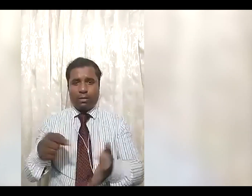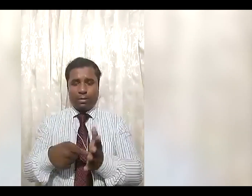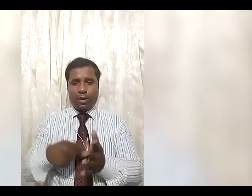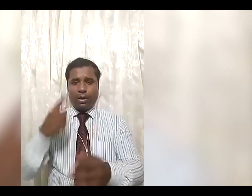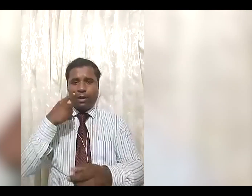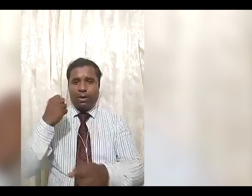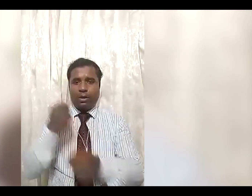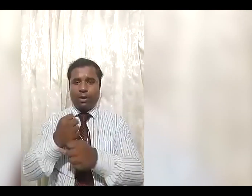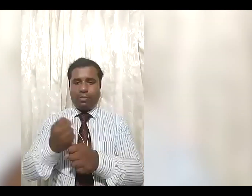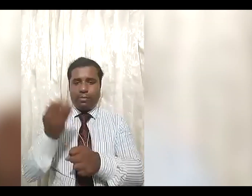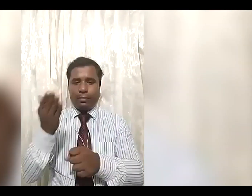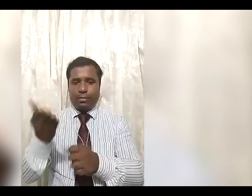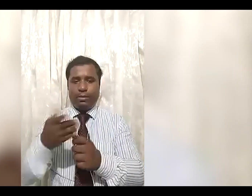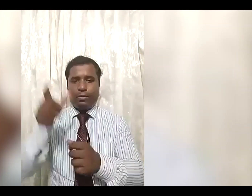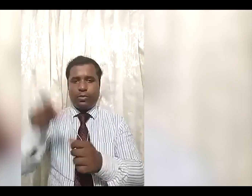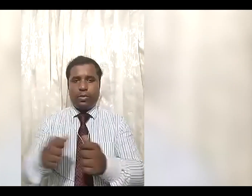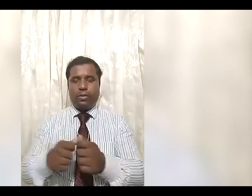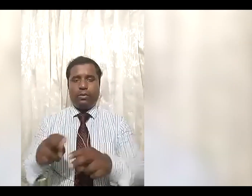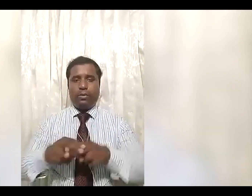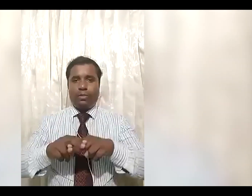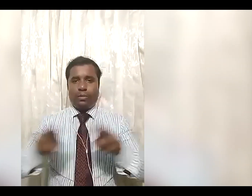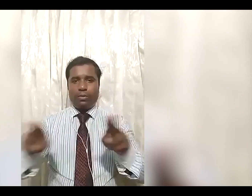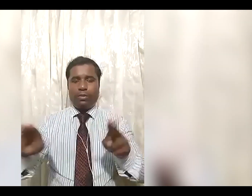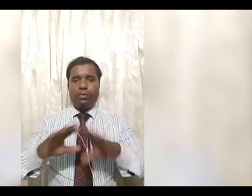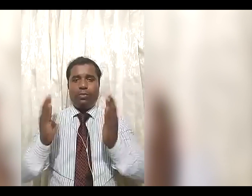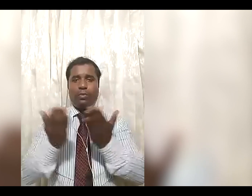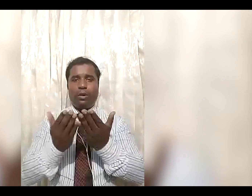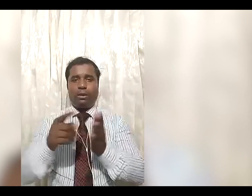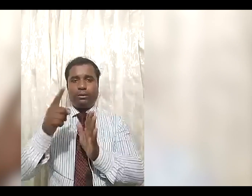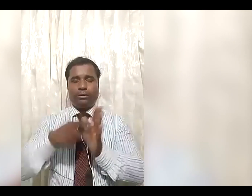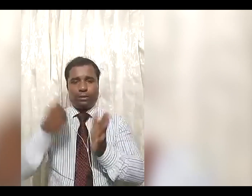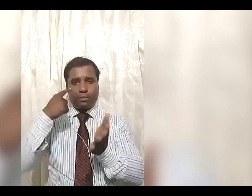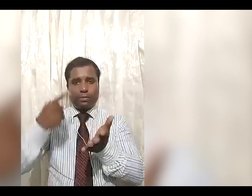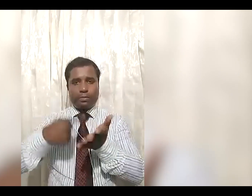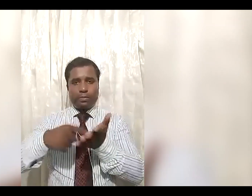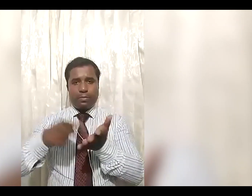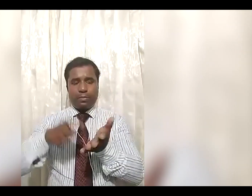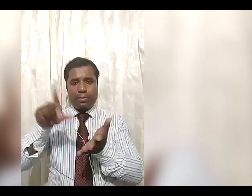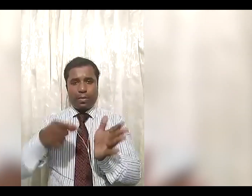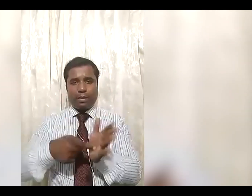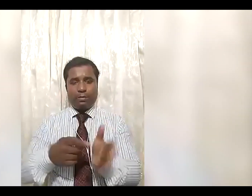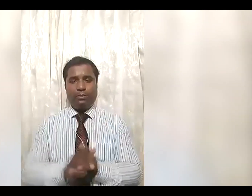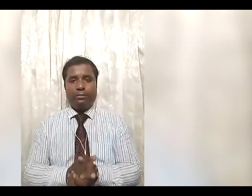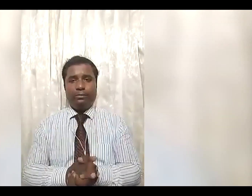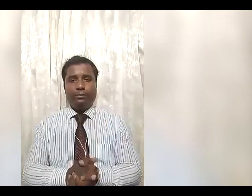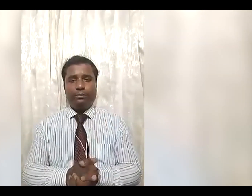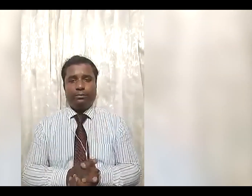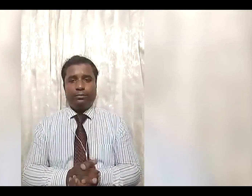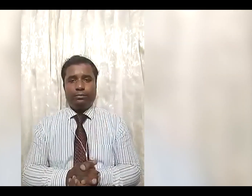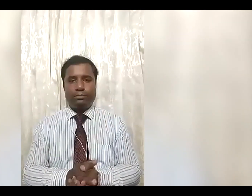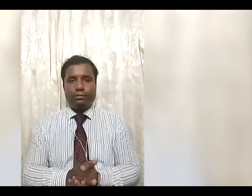parents, et cetera, everyone just thought, well, this national identification card is used to, you know, get married, it's used to get a